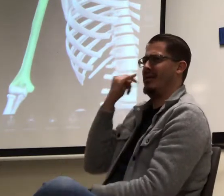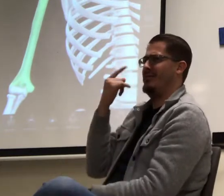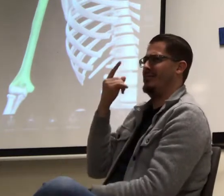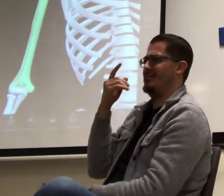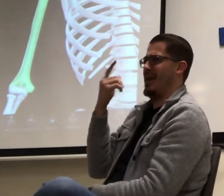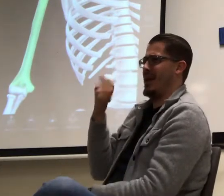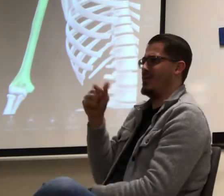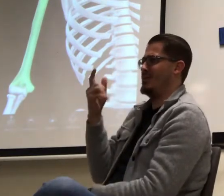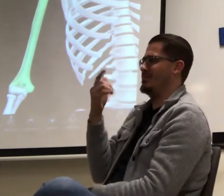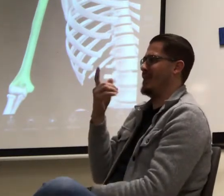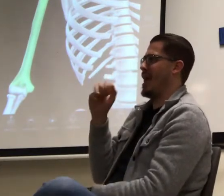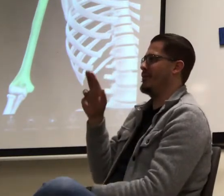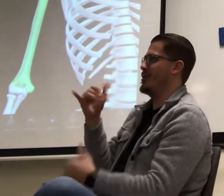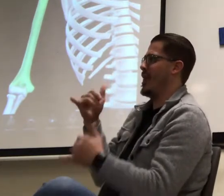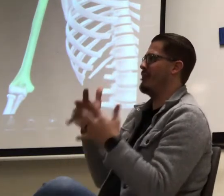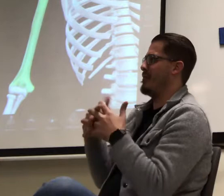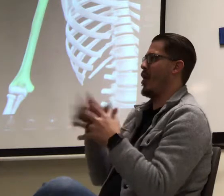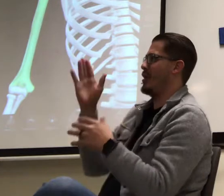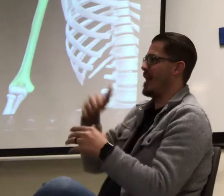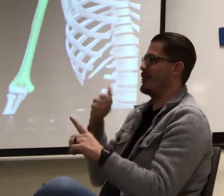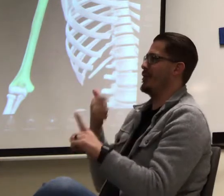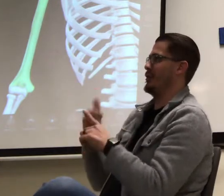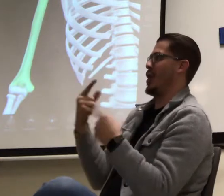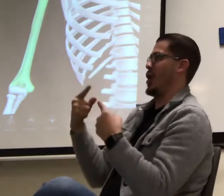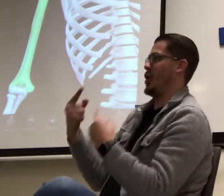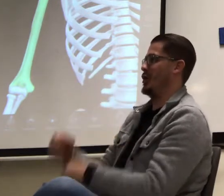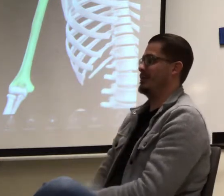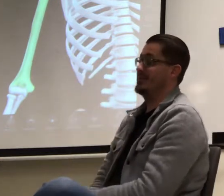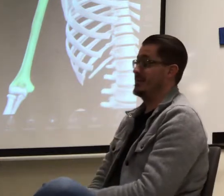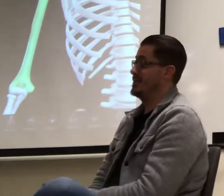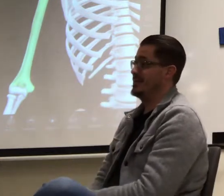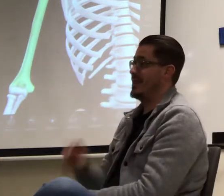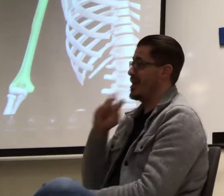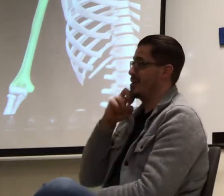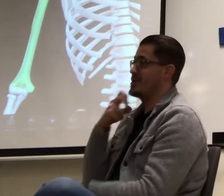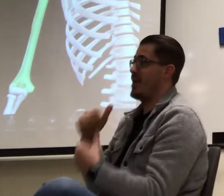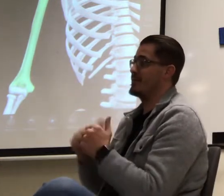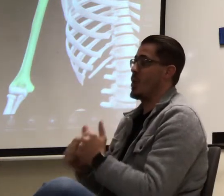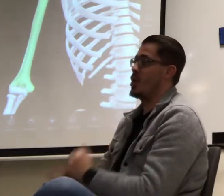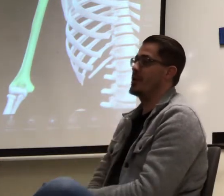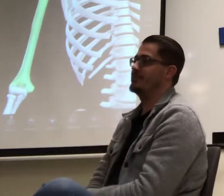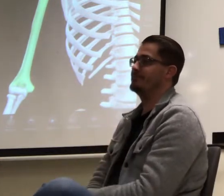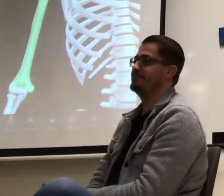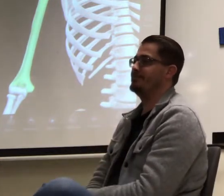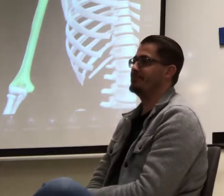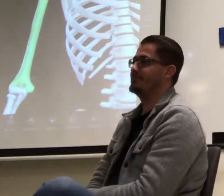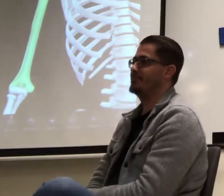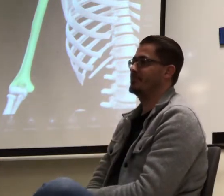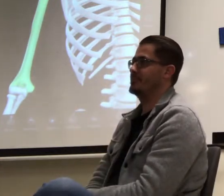hurt. Very rough sport. Okay.